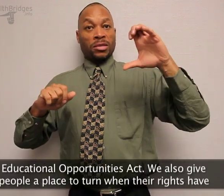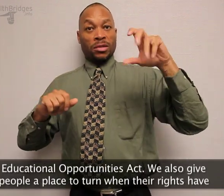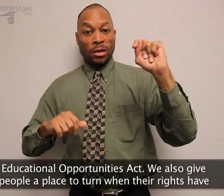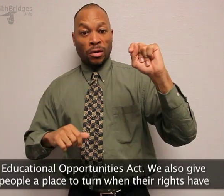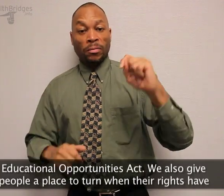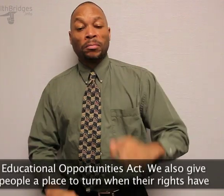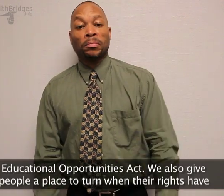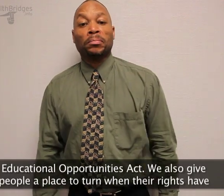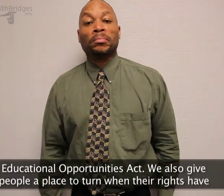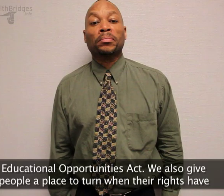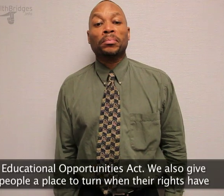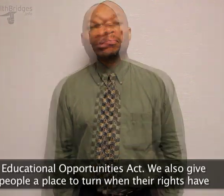Opportunities Act.